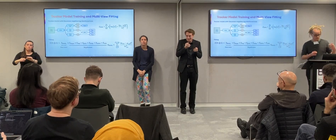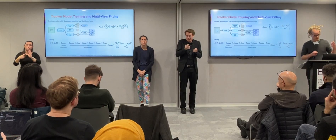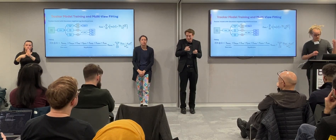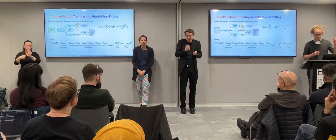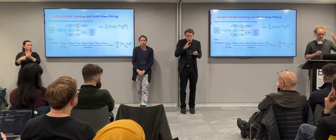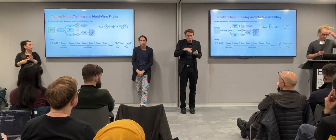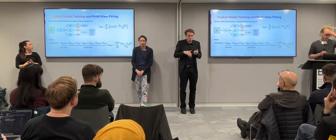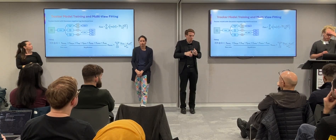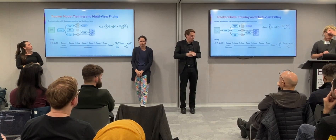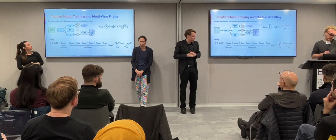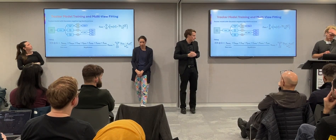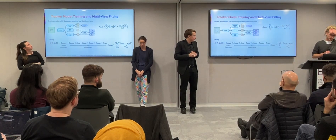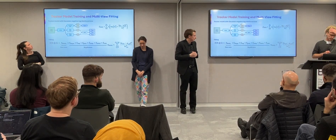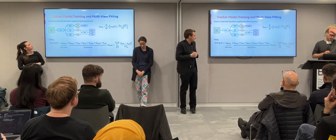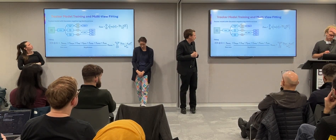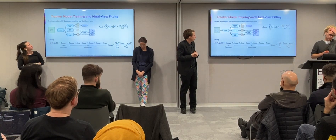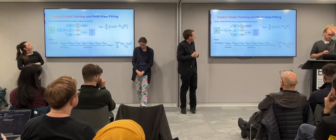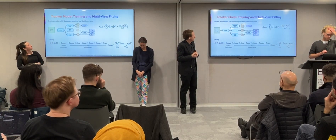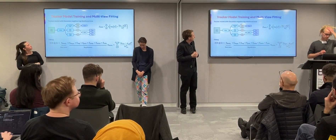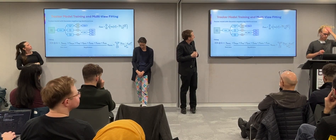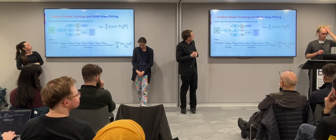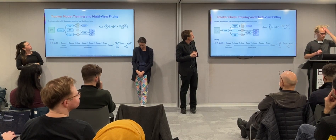And this is basically